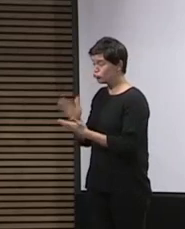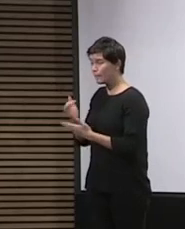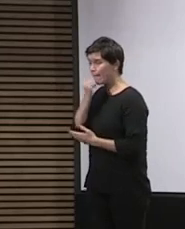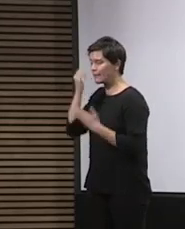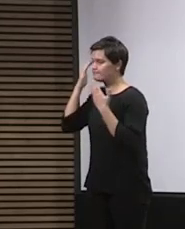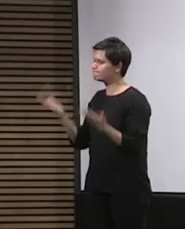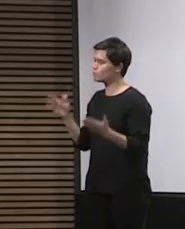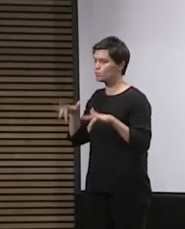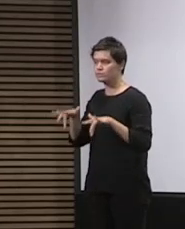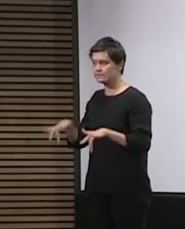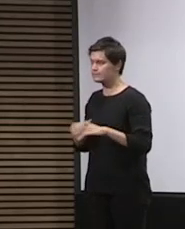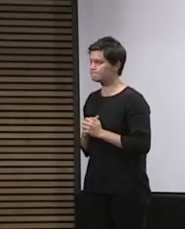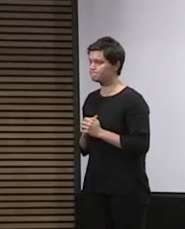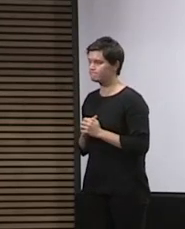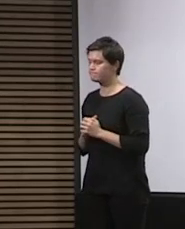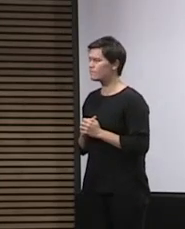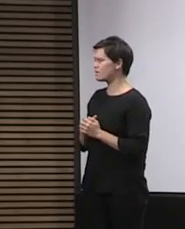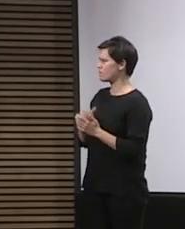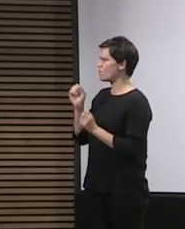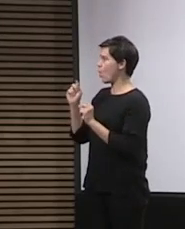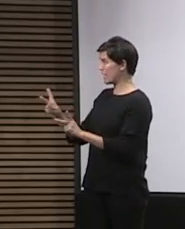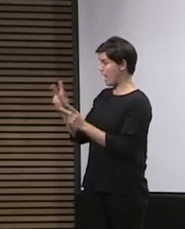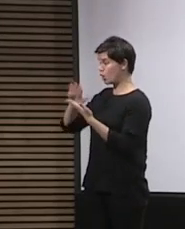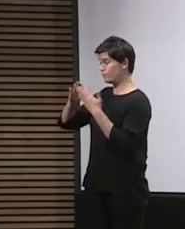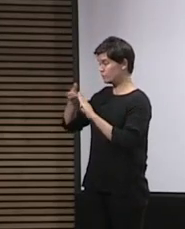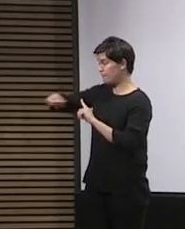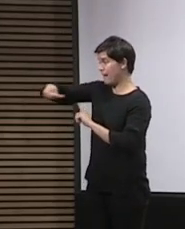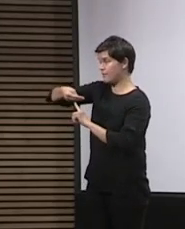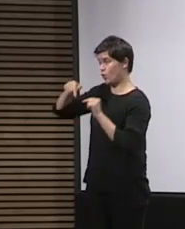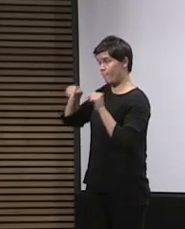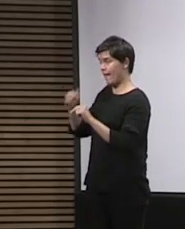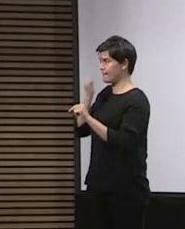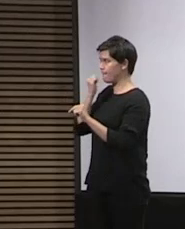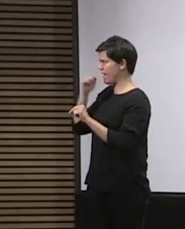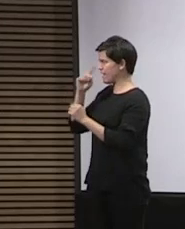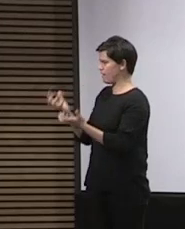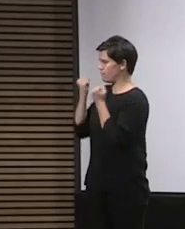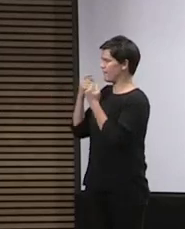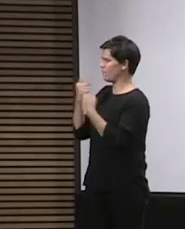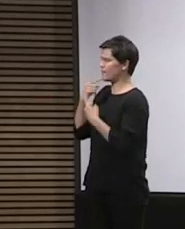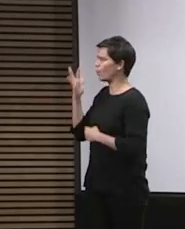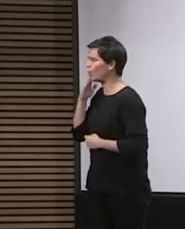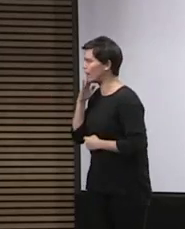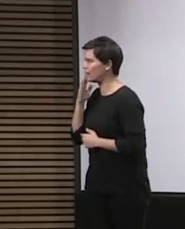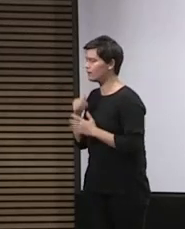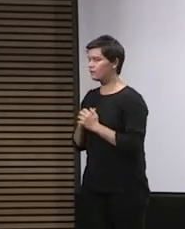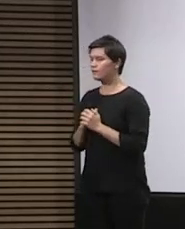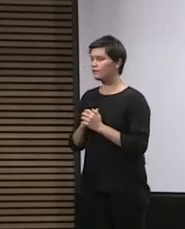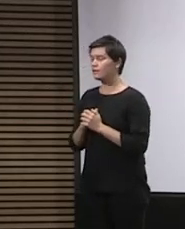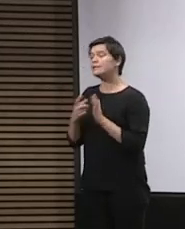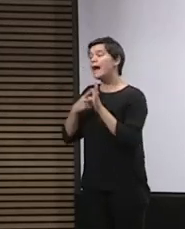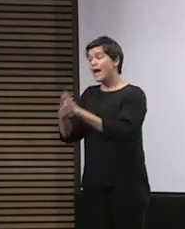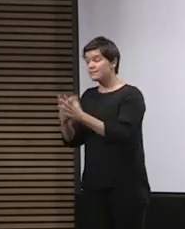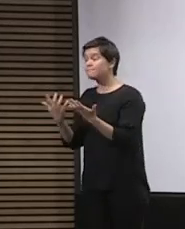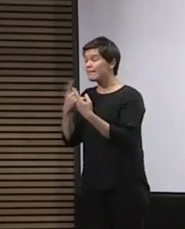gauge on community transmission? It's a very important piece of work that we need to do. We need to be able to analyse